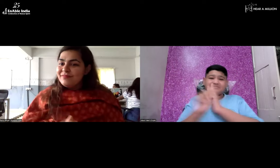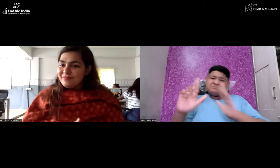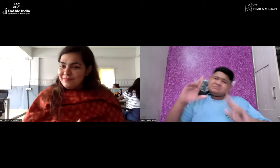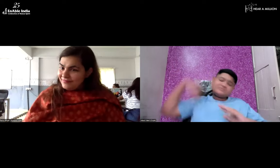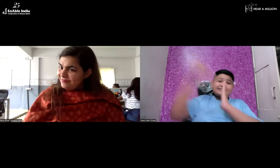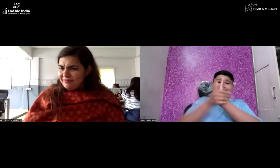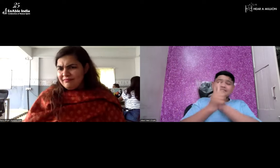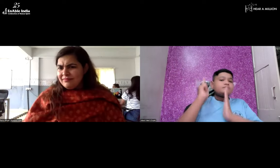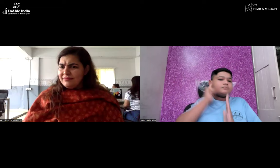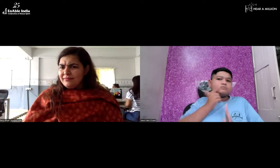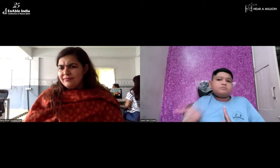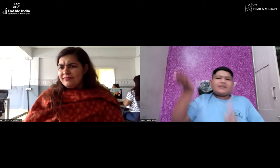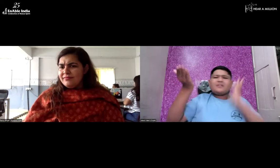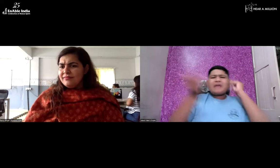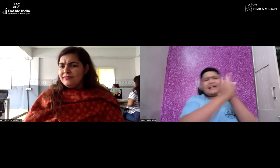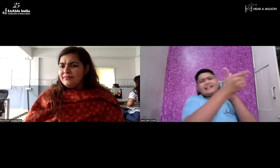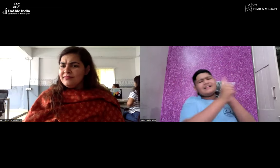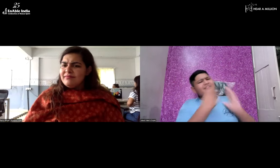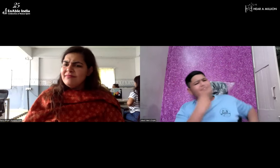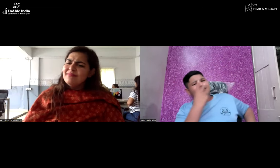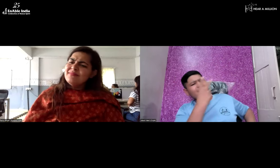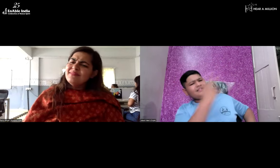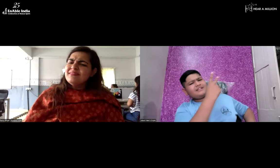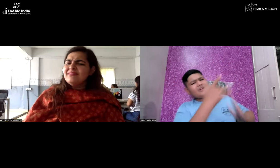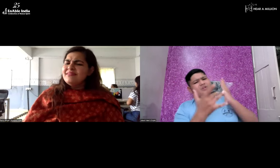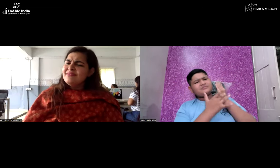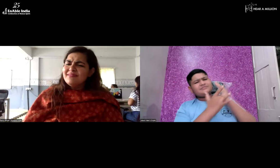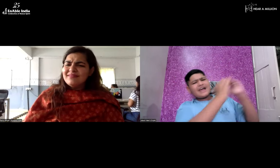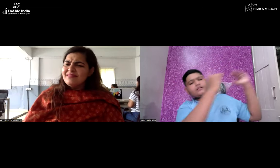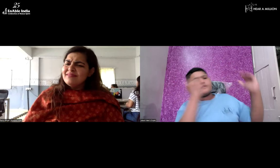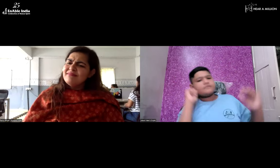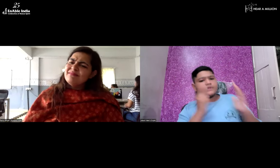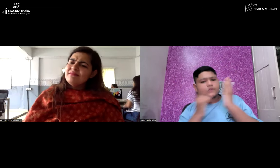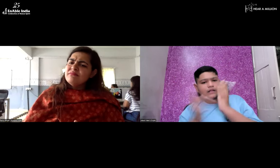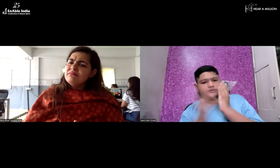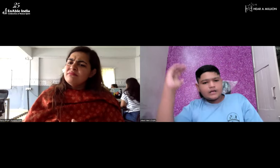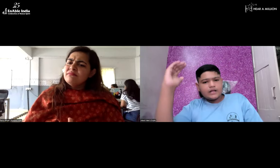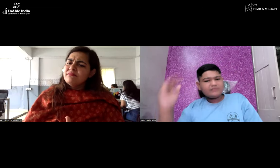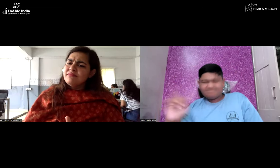you see me clearly? All right. Okay, so first, let's start with the first question.